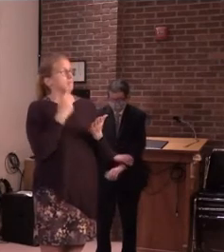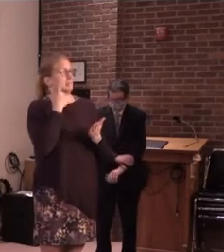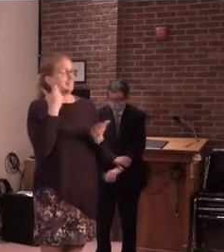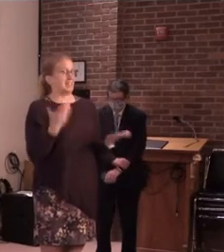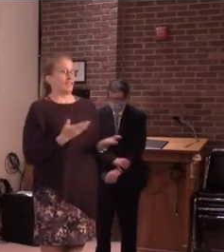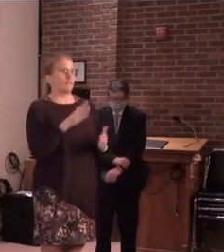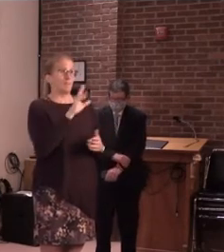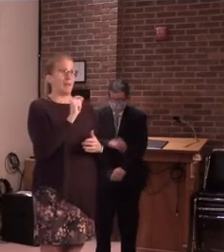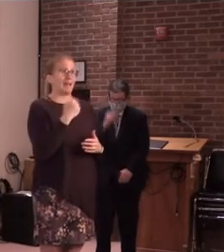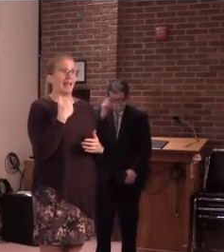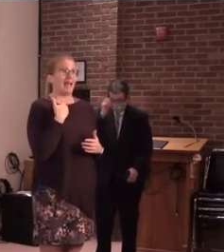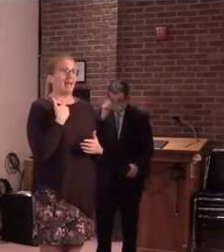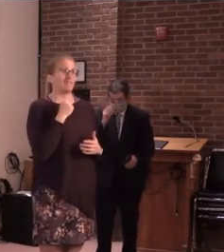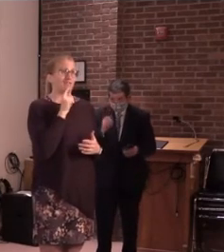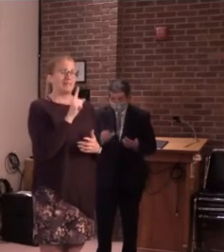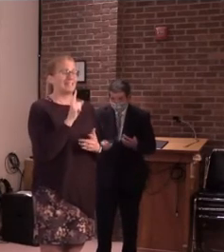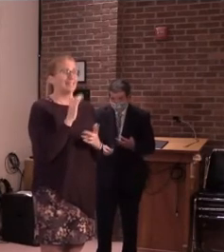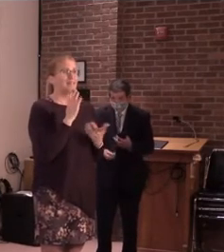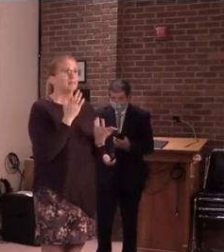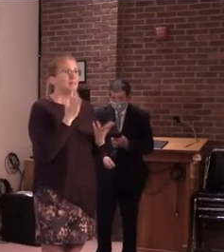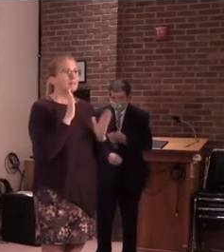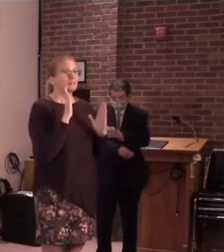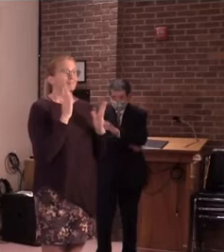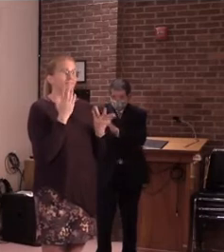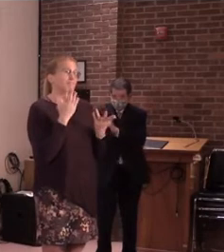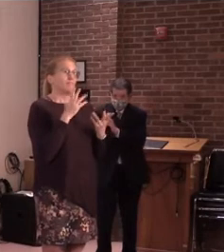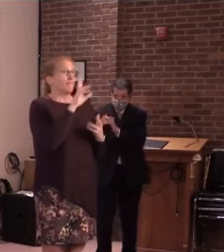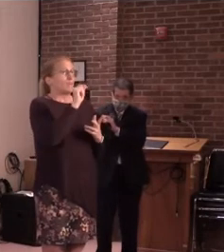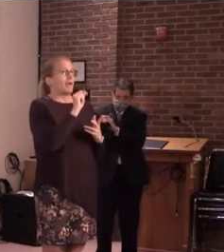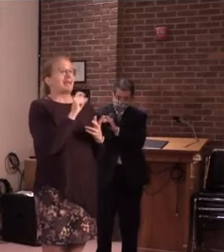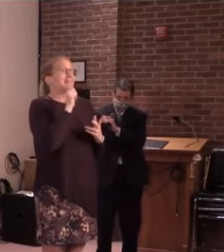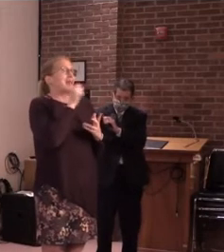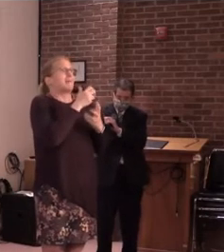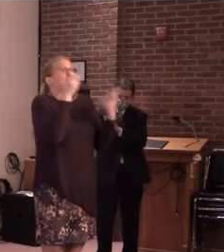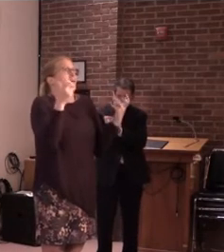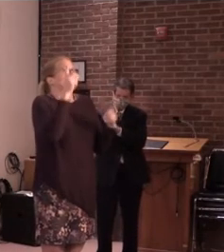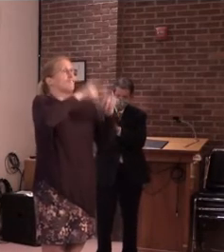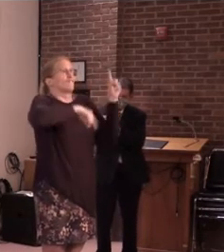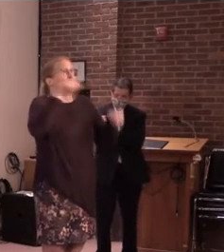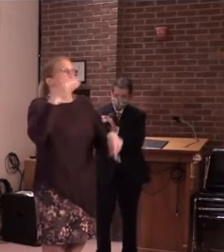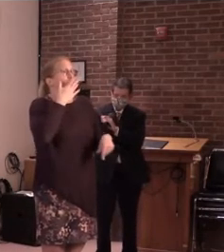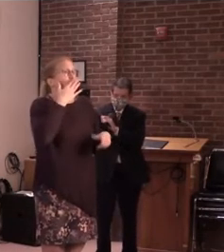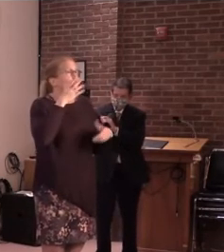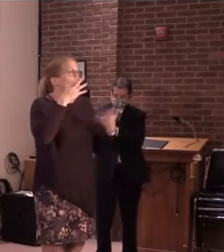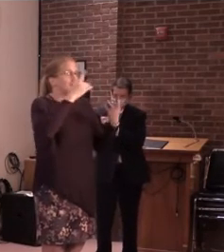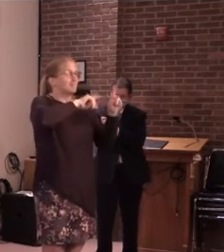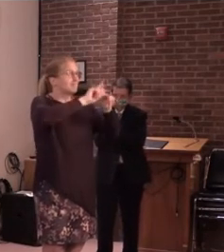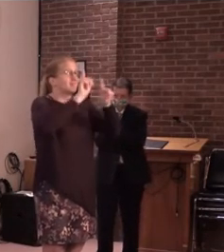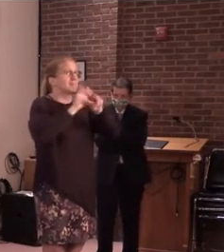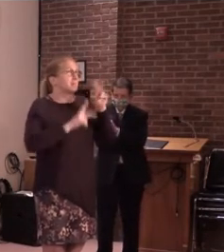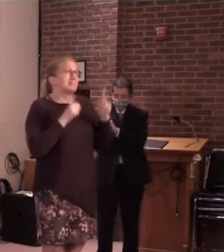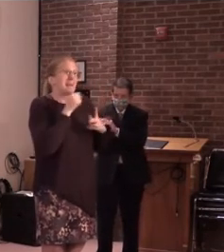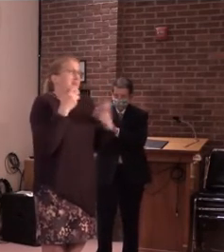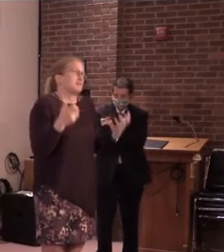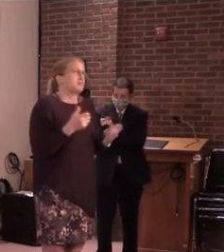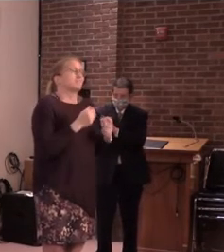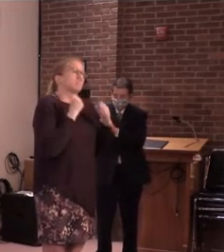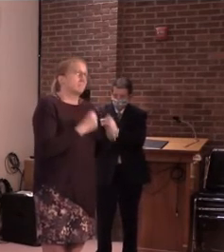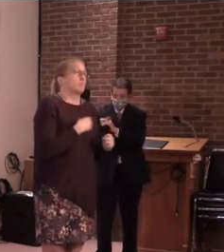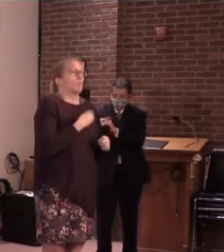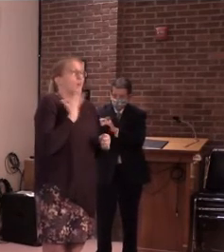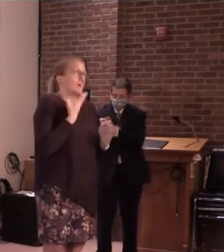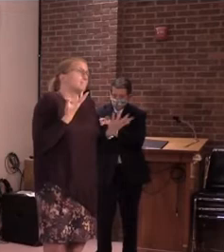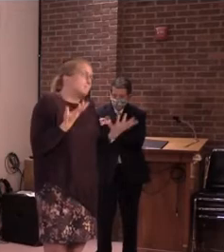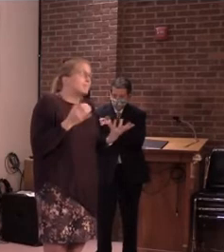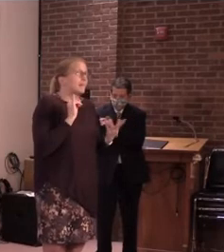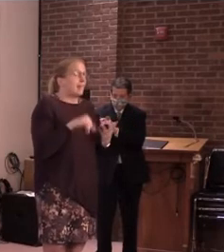we just have a small slice of diversity in the state, let's face it, and how significant is that data. But I think